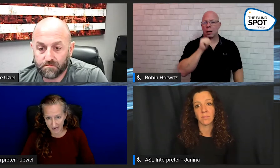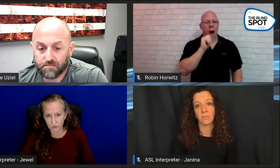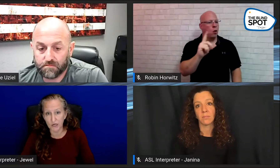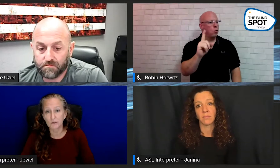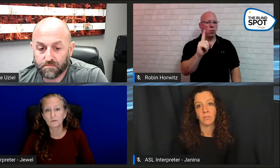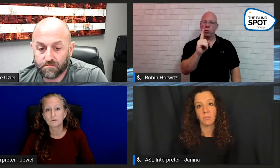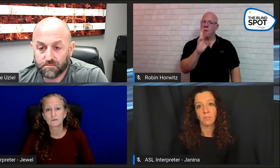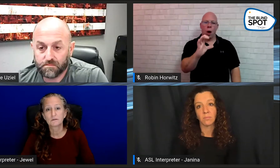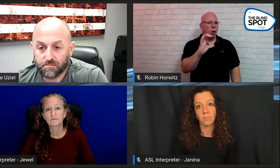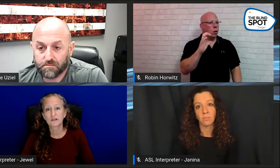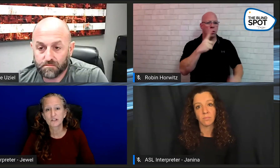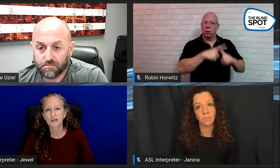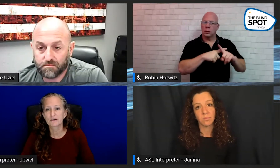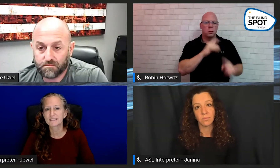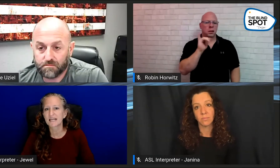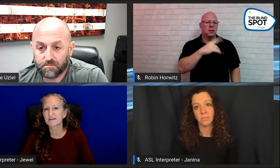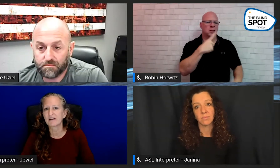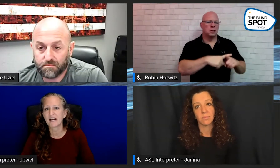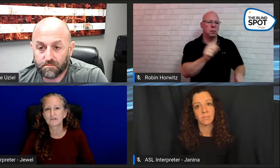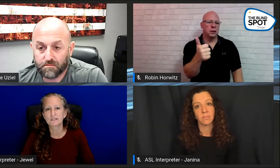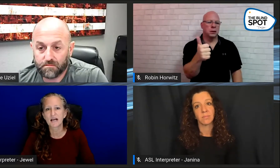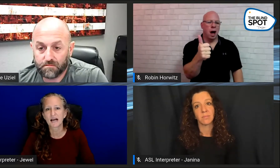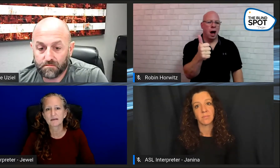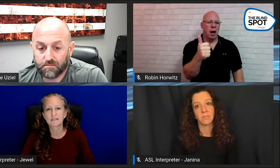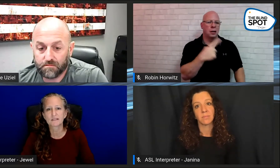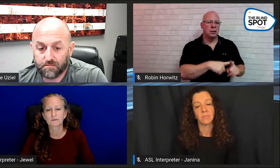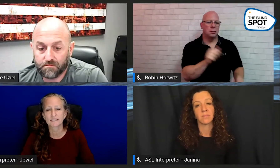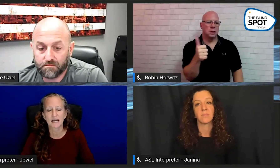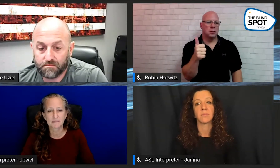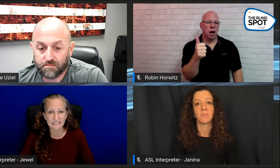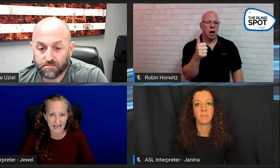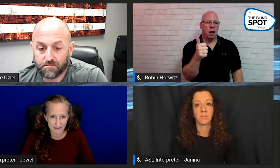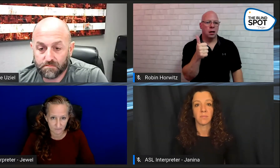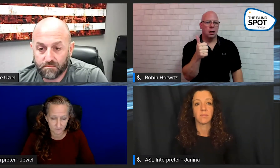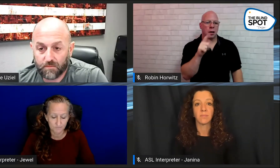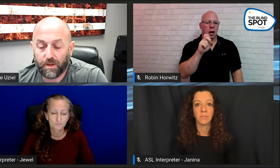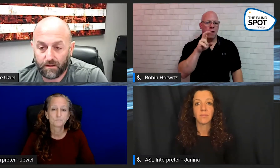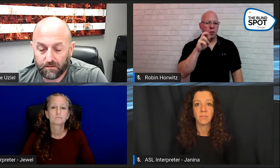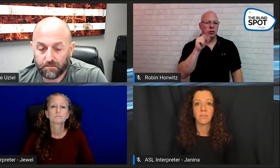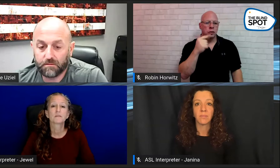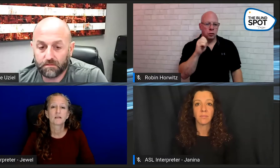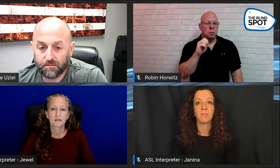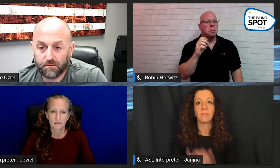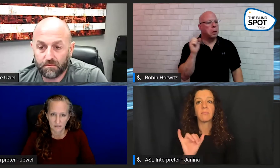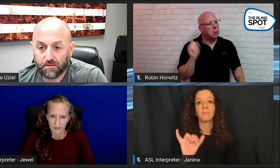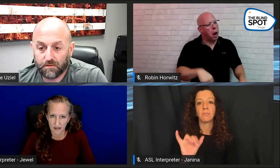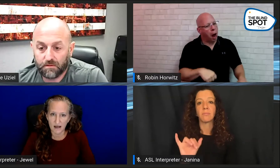a micro future. Instead of 100 times, it's only times 10. Okay.